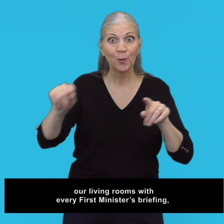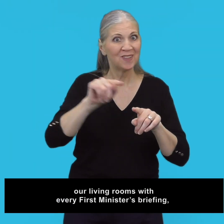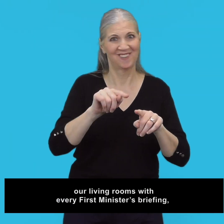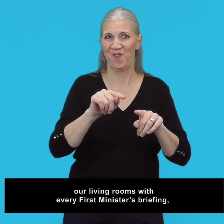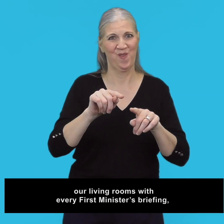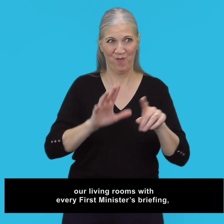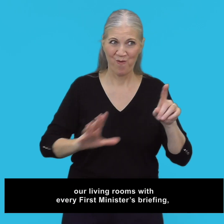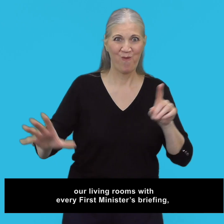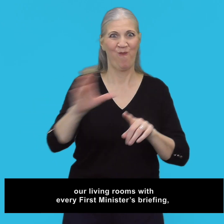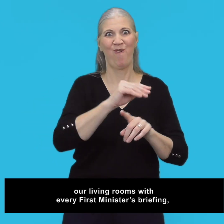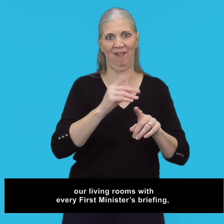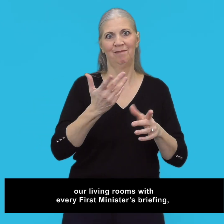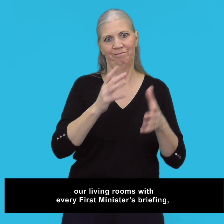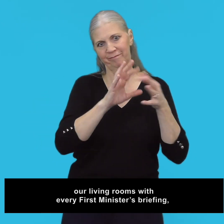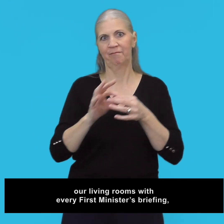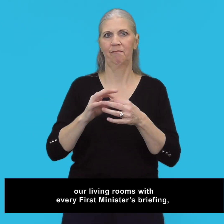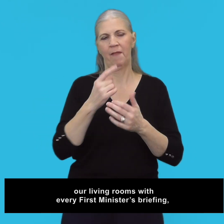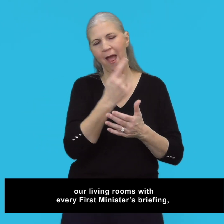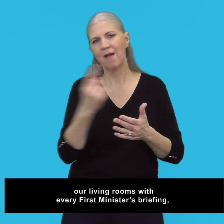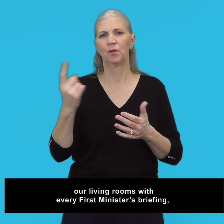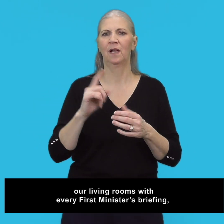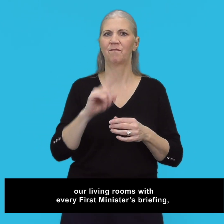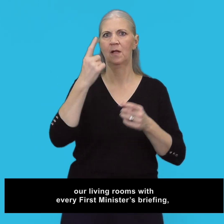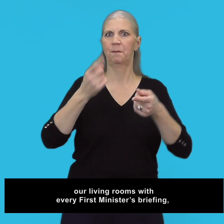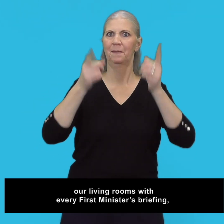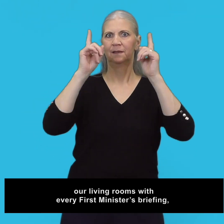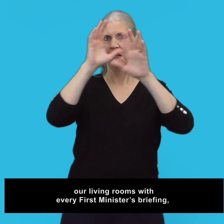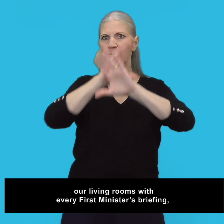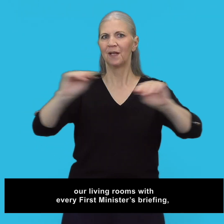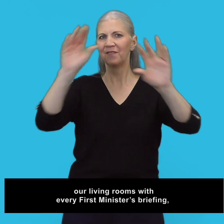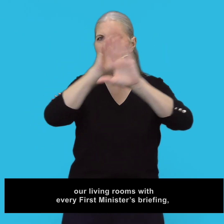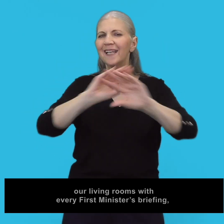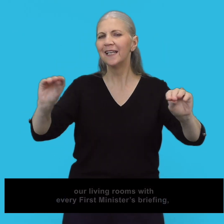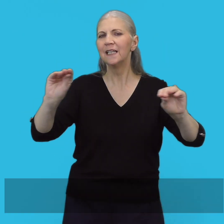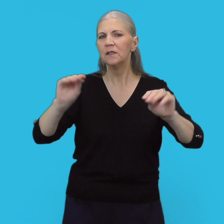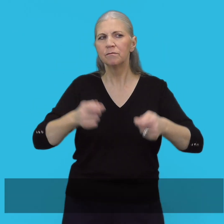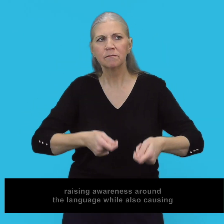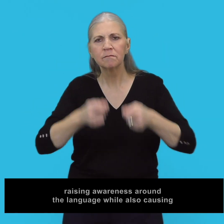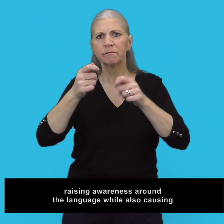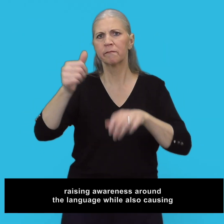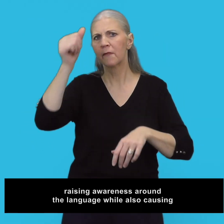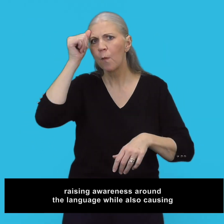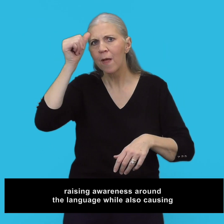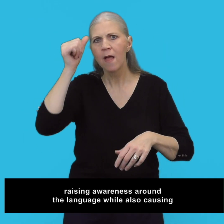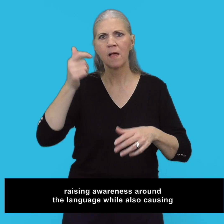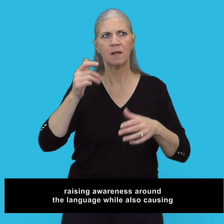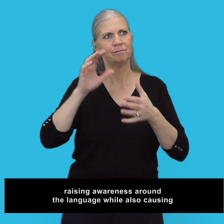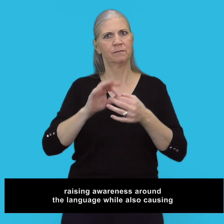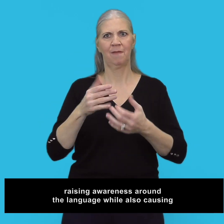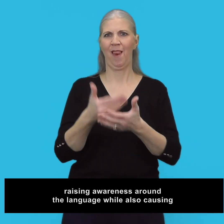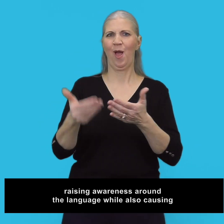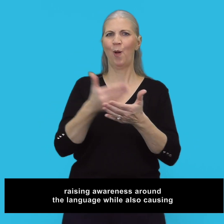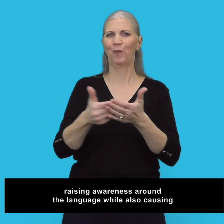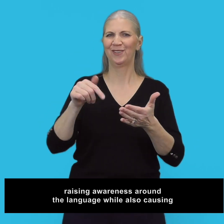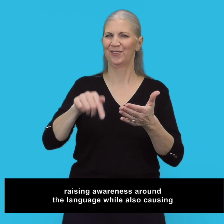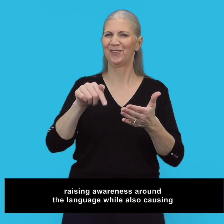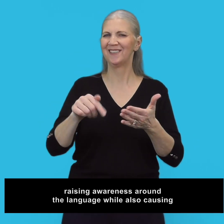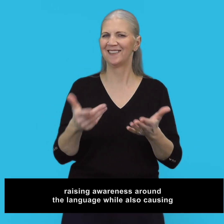every First Minister's briefing, raising awareness around the language while also causing some areas of